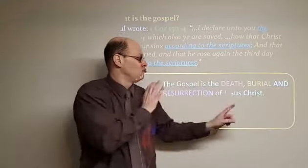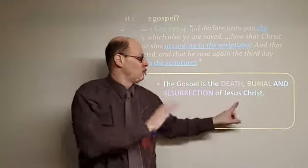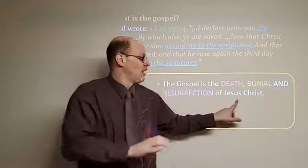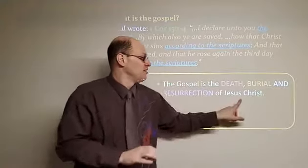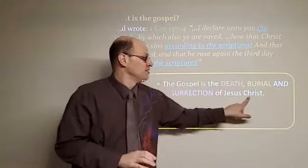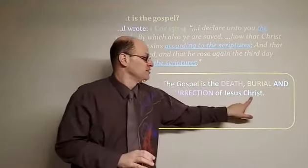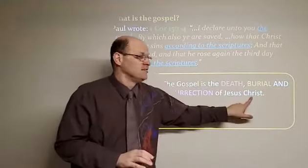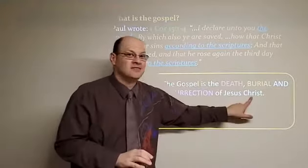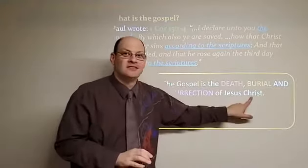Christ